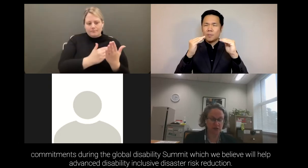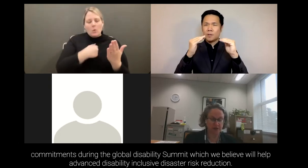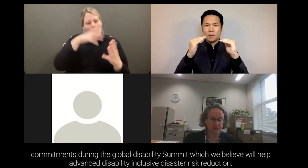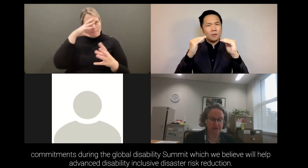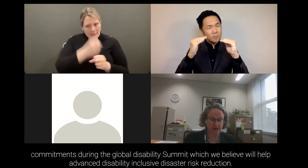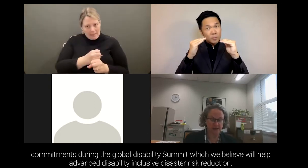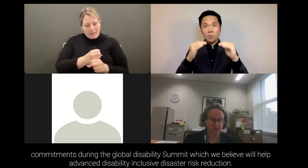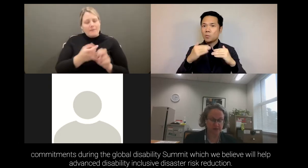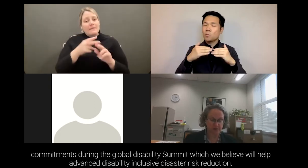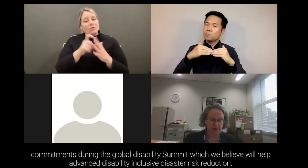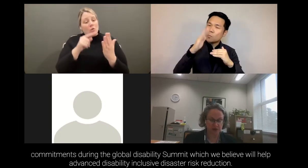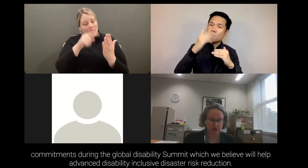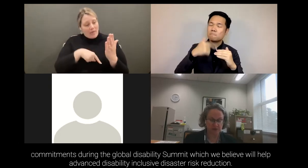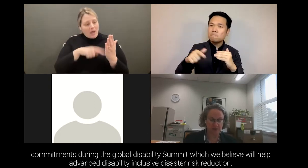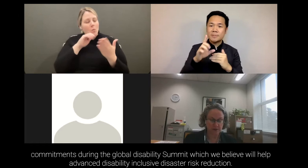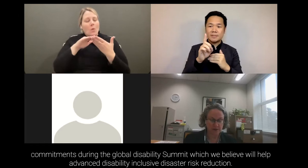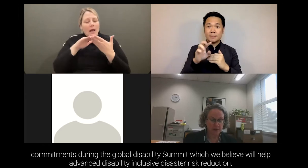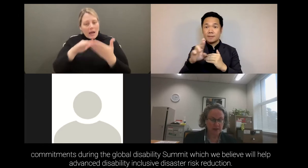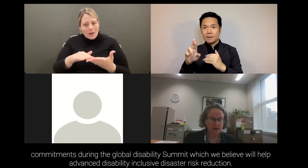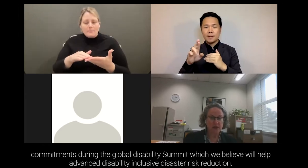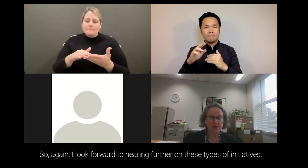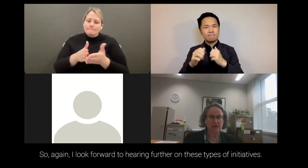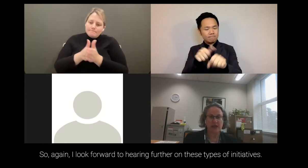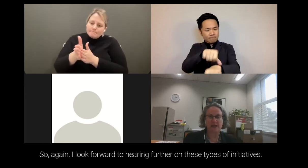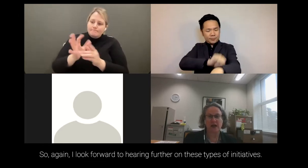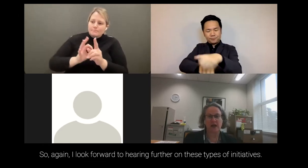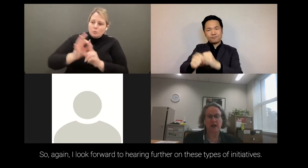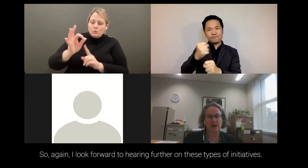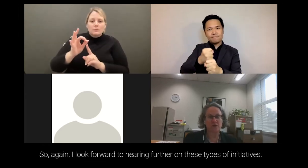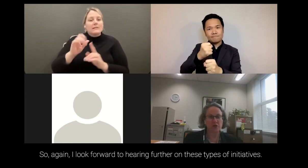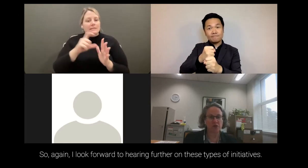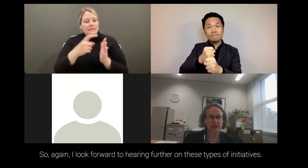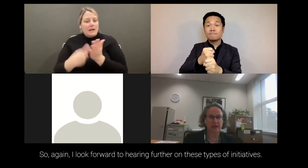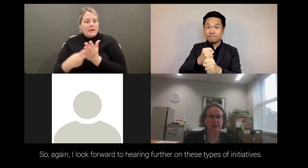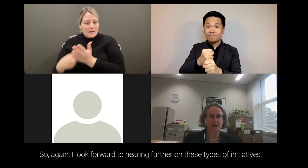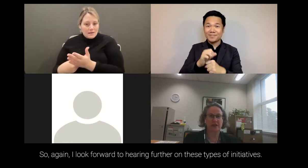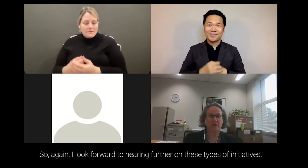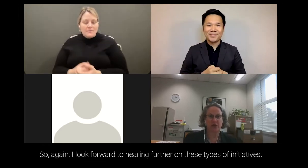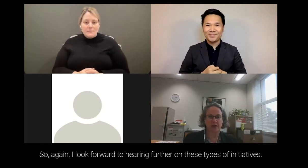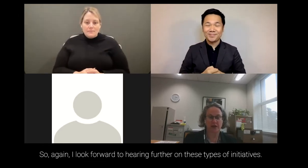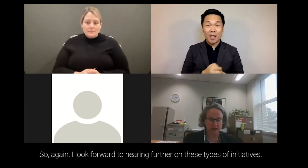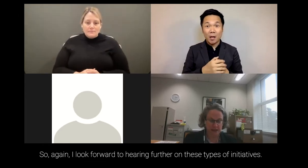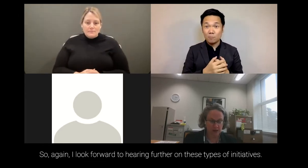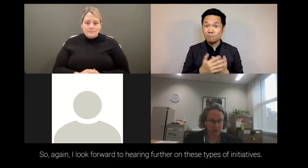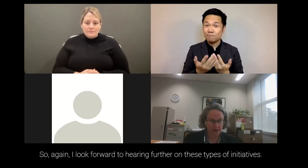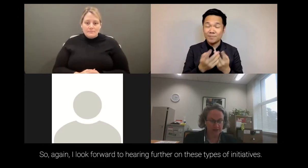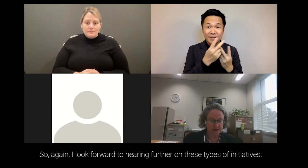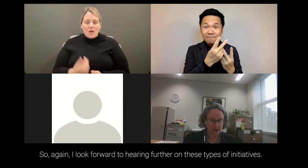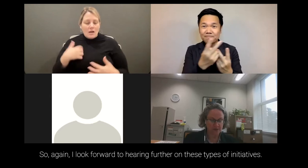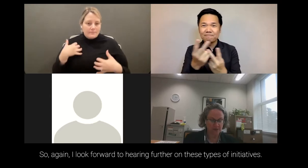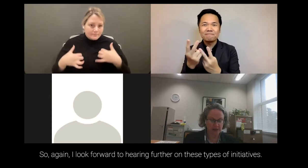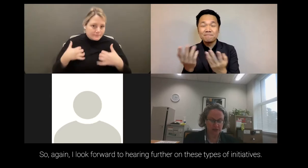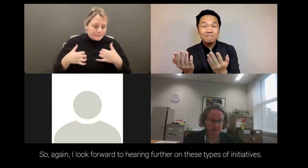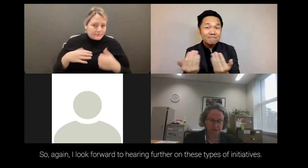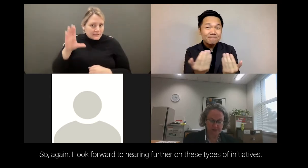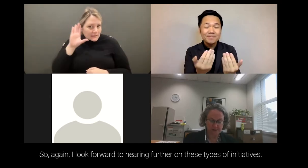disability inclusive disaster risk reduction. So again, I look forward to hearing further on these